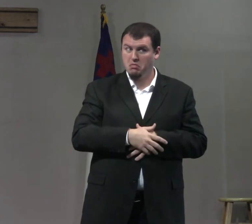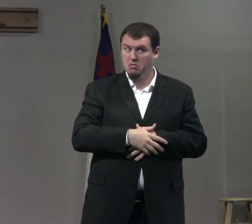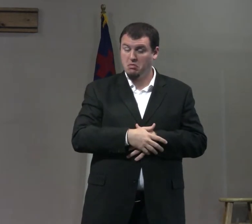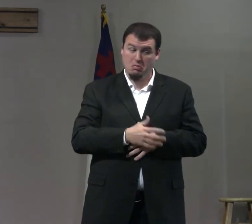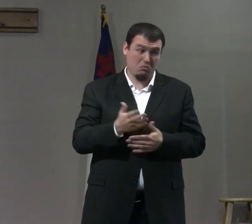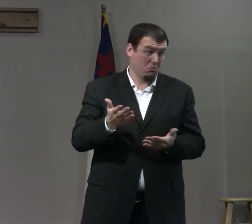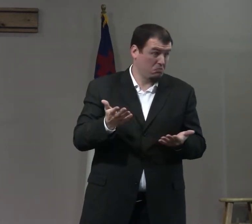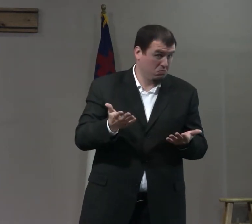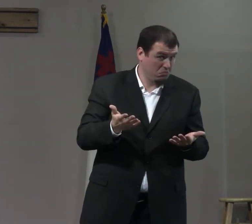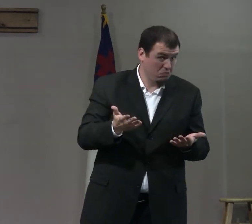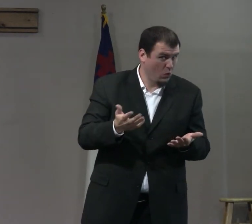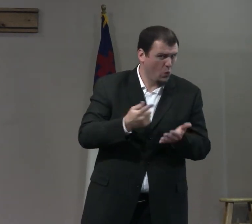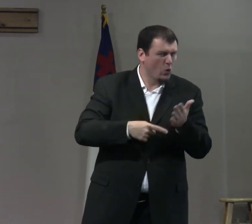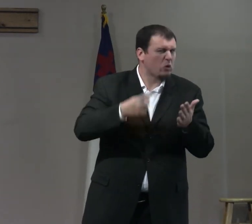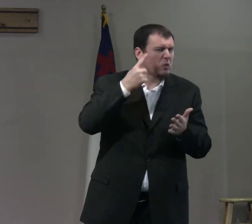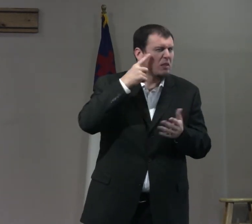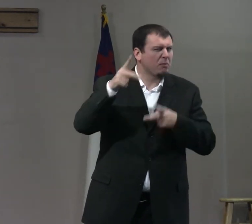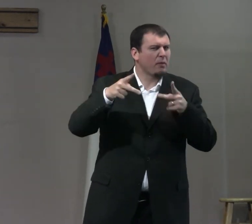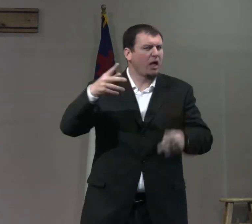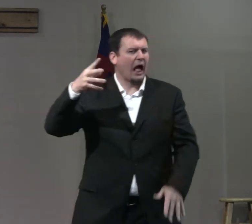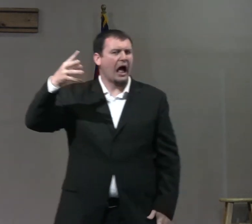So what do you think they might say about